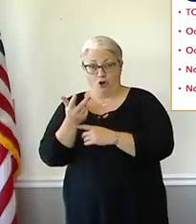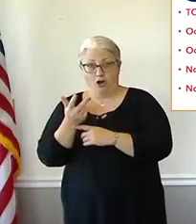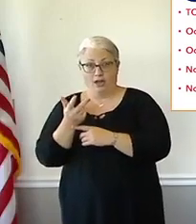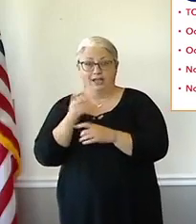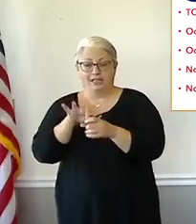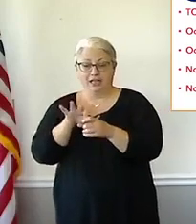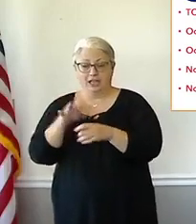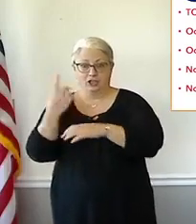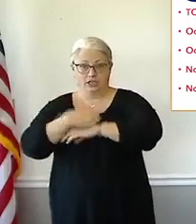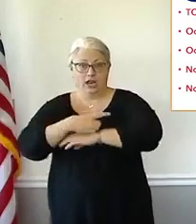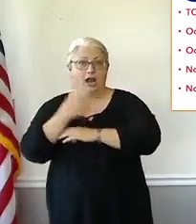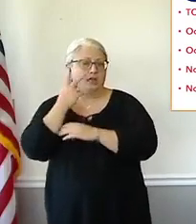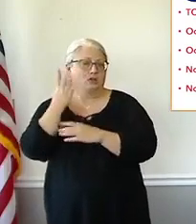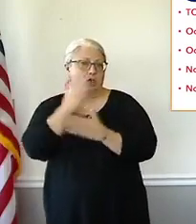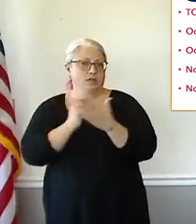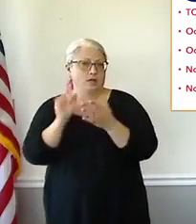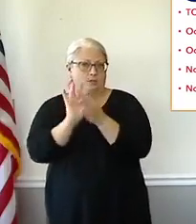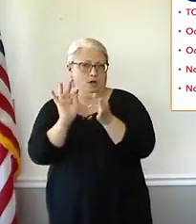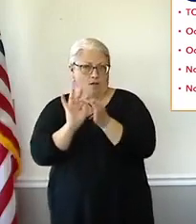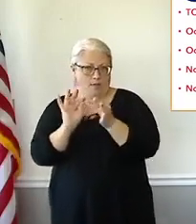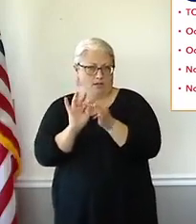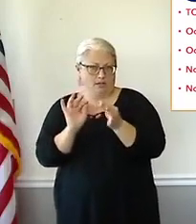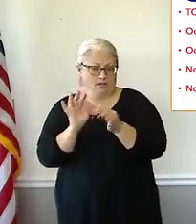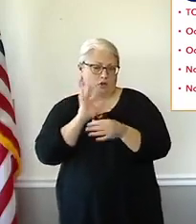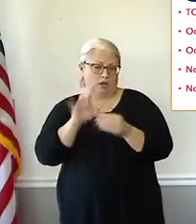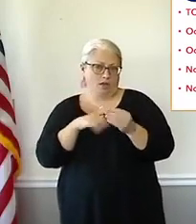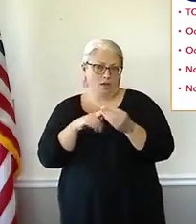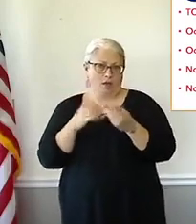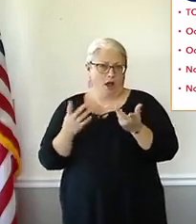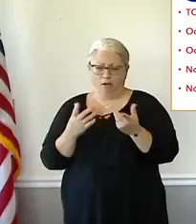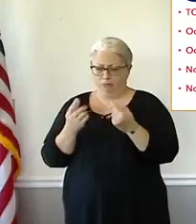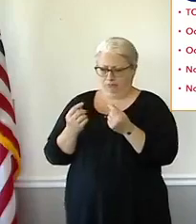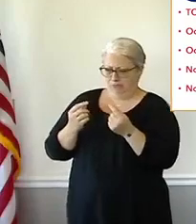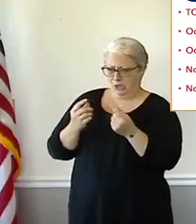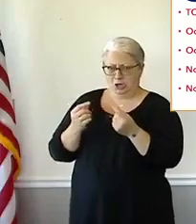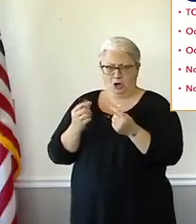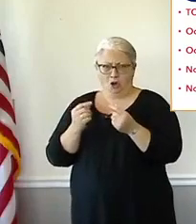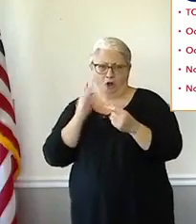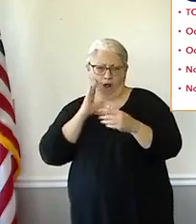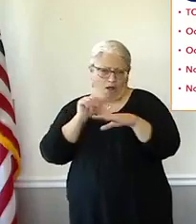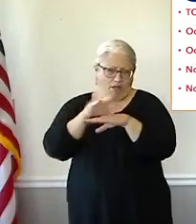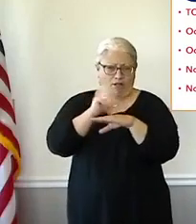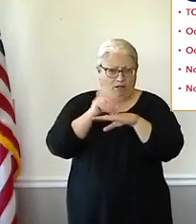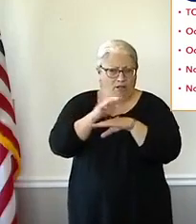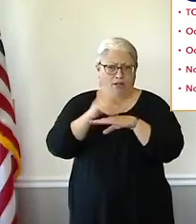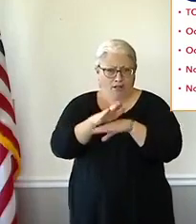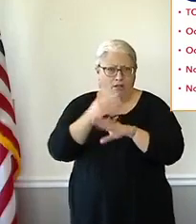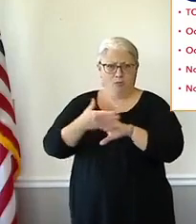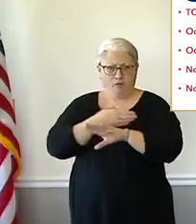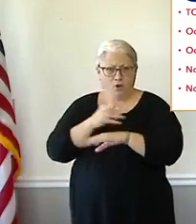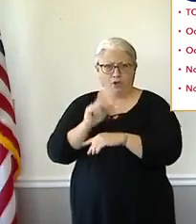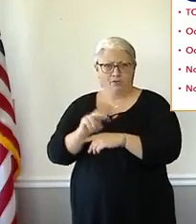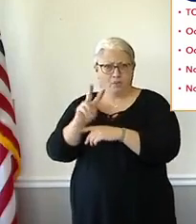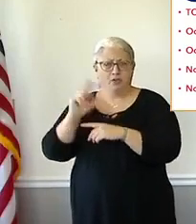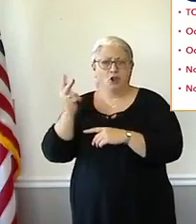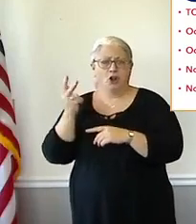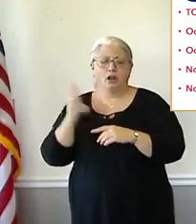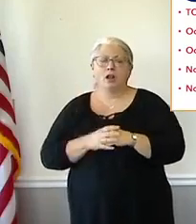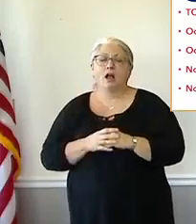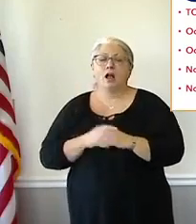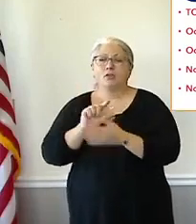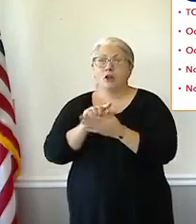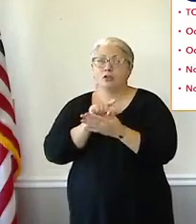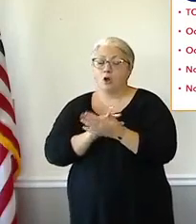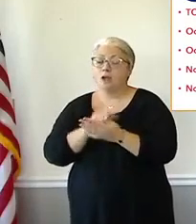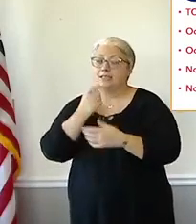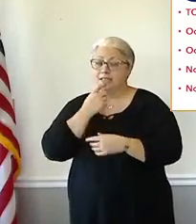I saw some comments from residents talking about, well, they should all get them in before November 3rd. The law has always been and remains, in this state, you must get